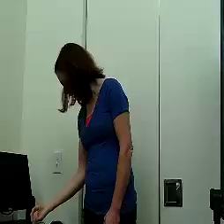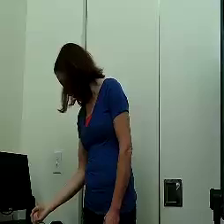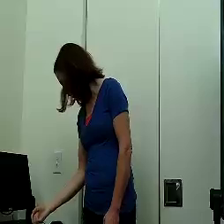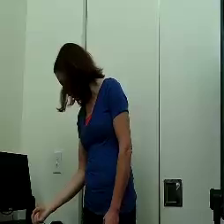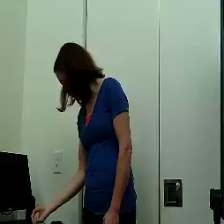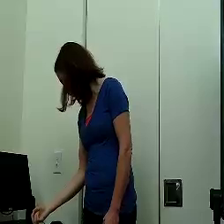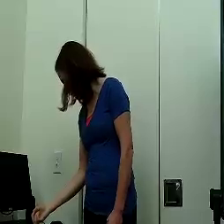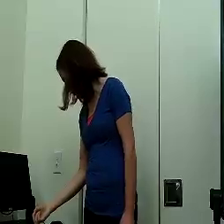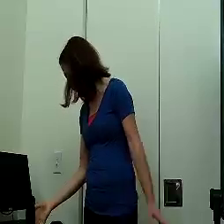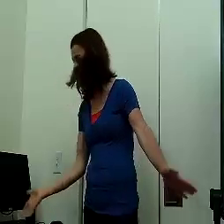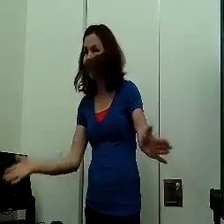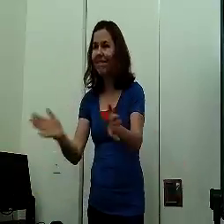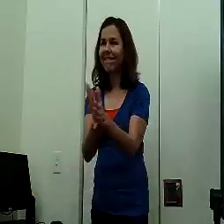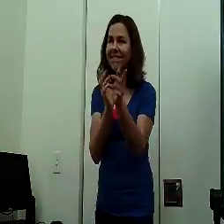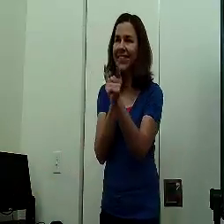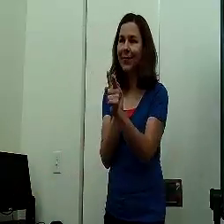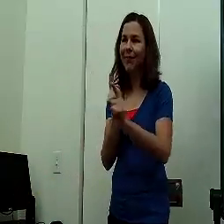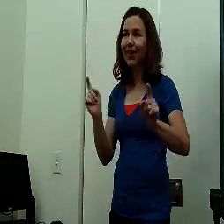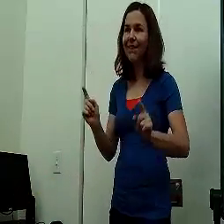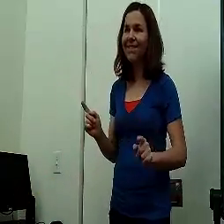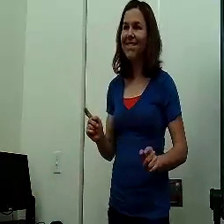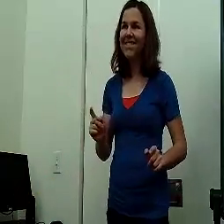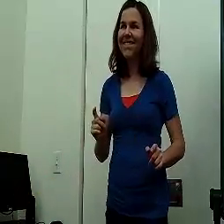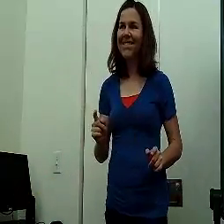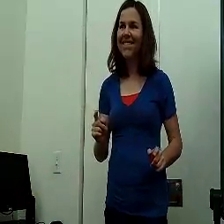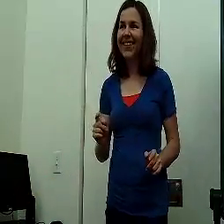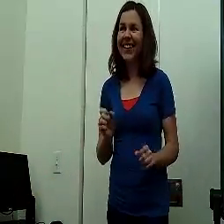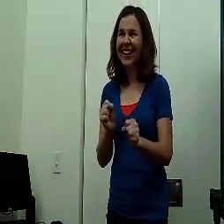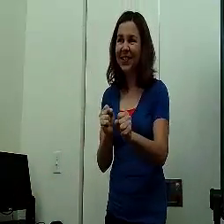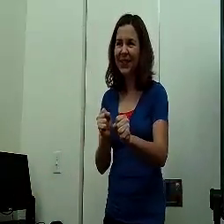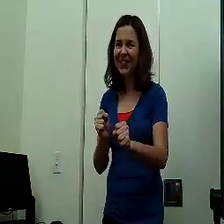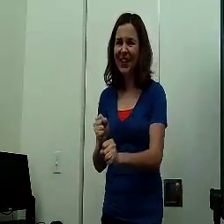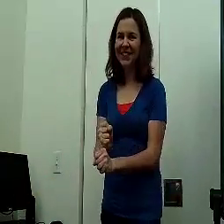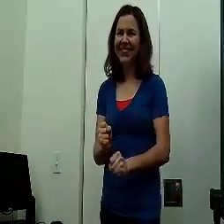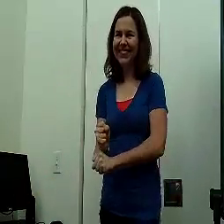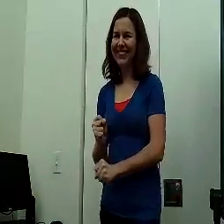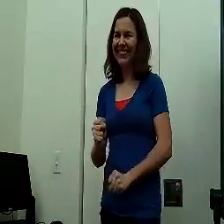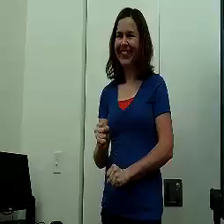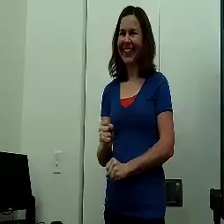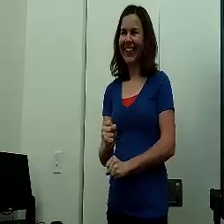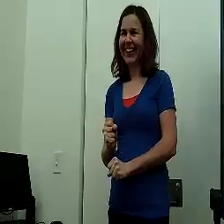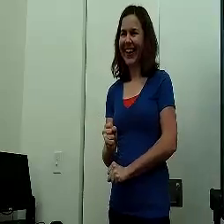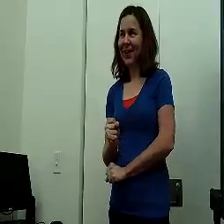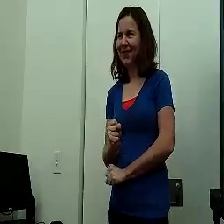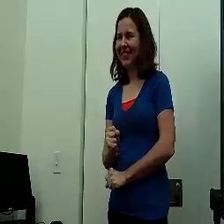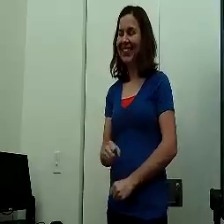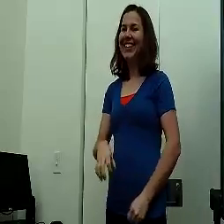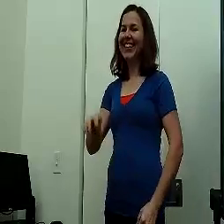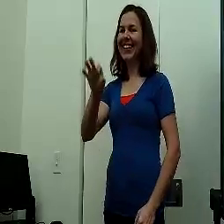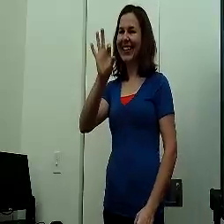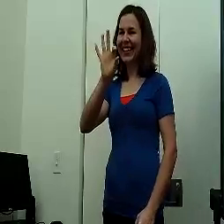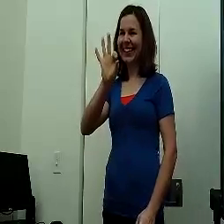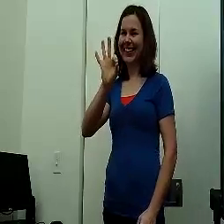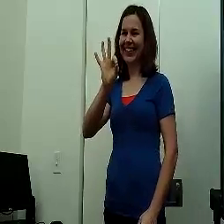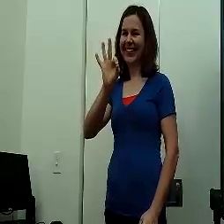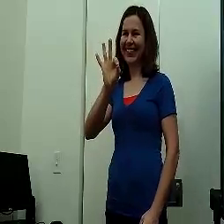Okay, let's go. Okay, good one for you. I'm ready. Here's one you'll know. I think. I hope.